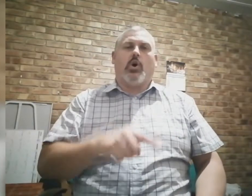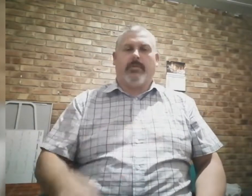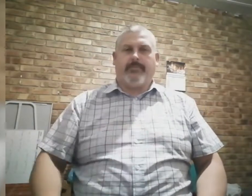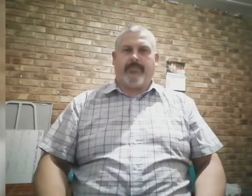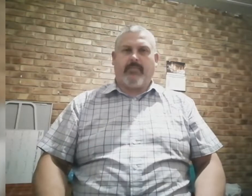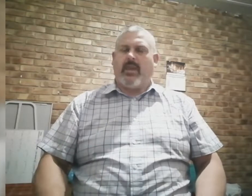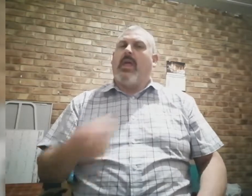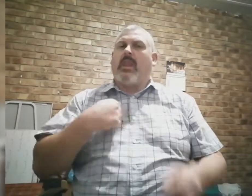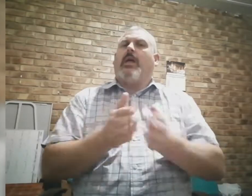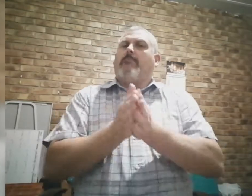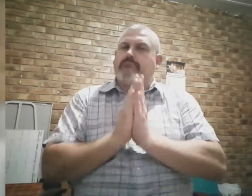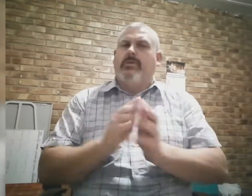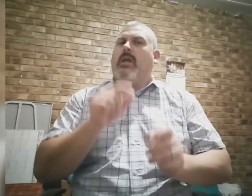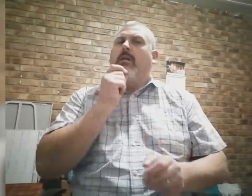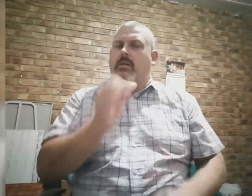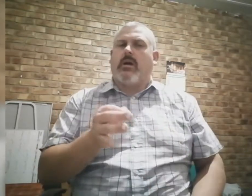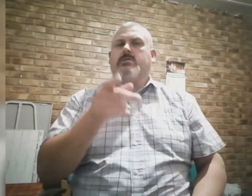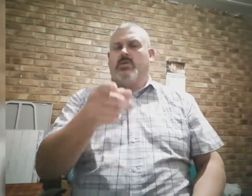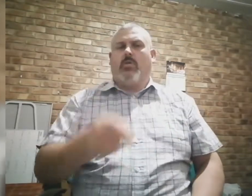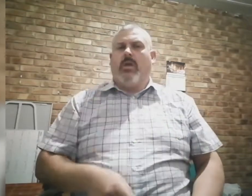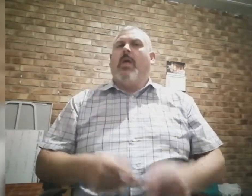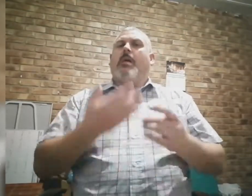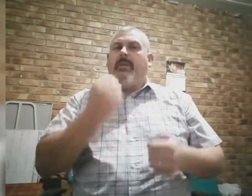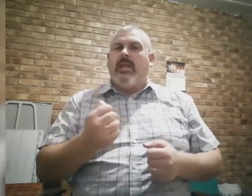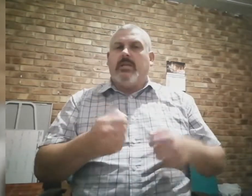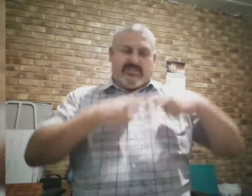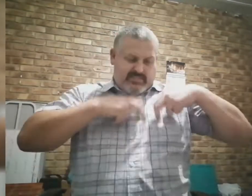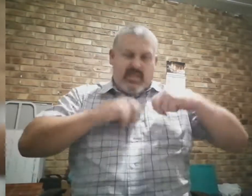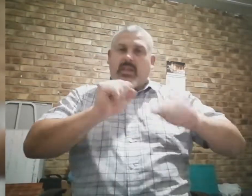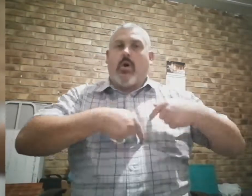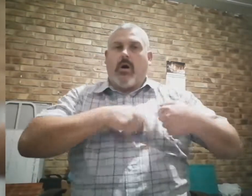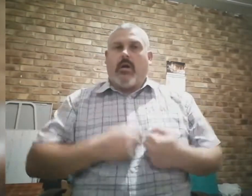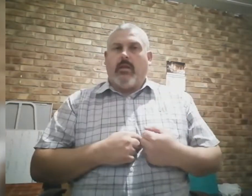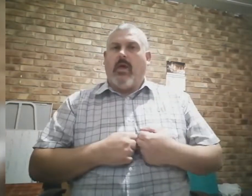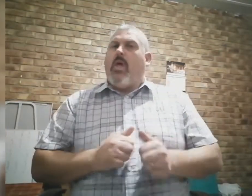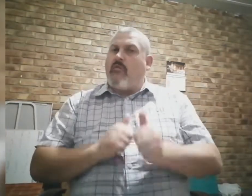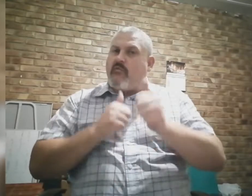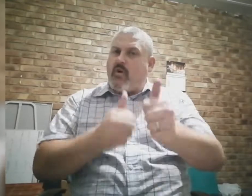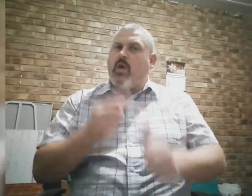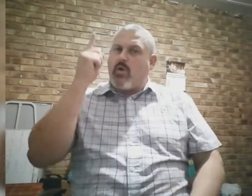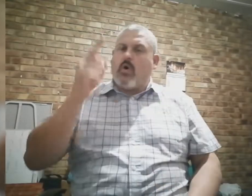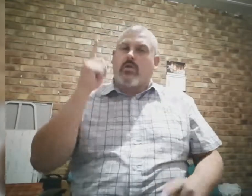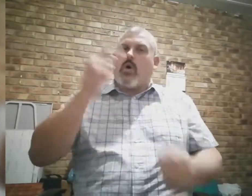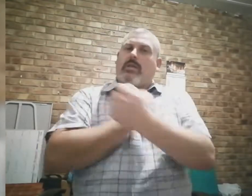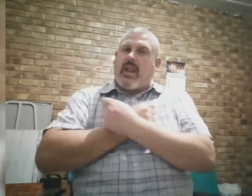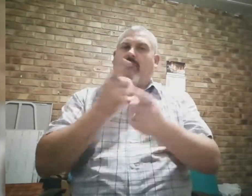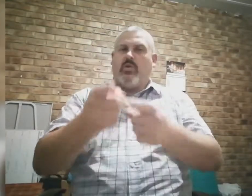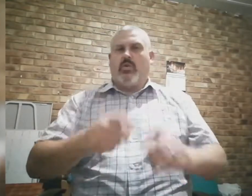So, may I ask you, please, your eyes, follow God. God love you.